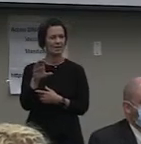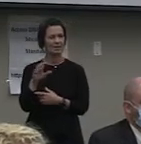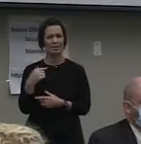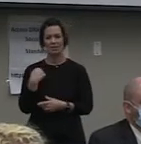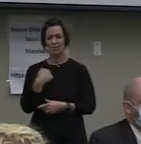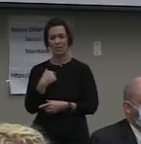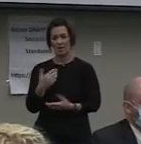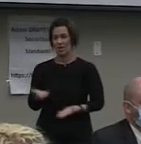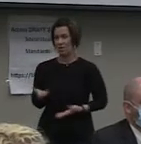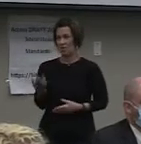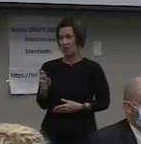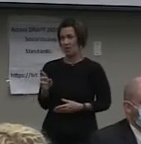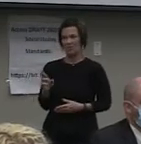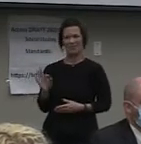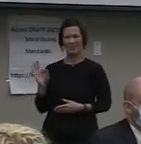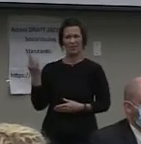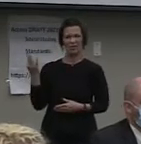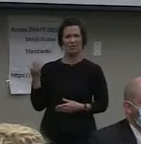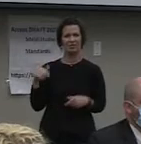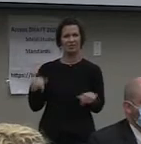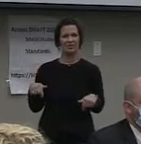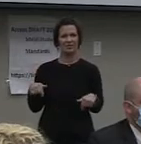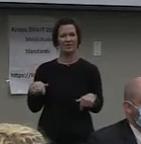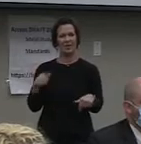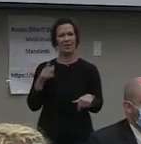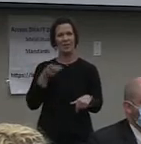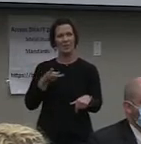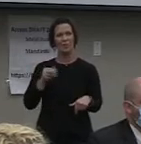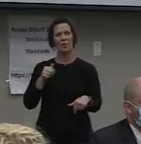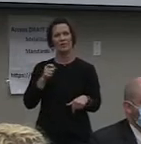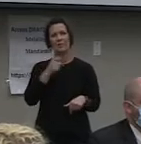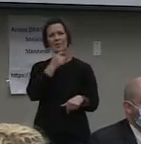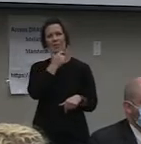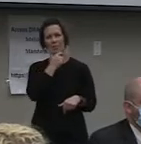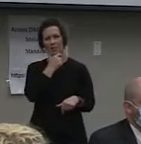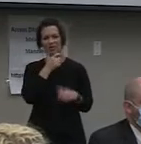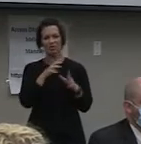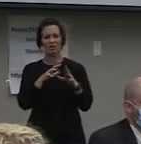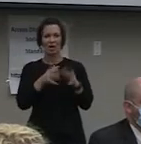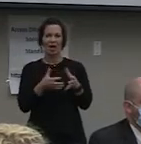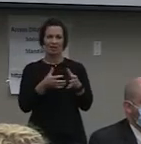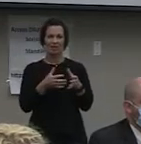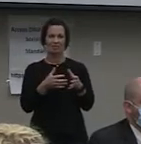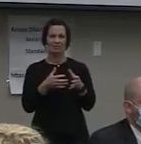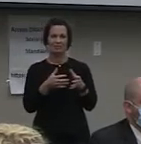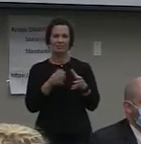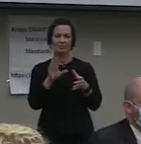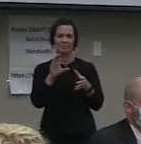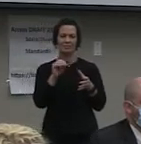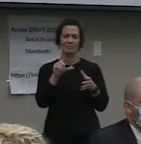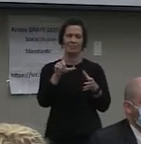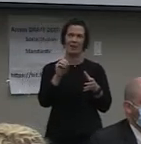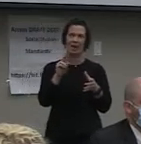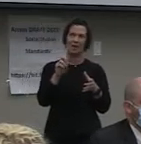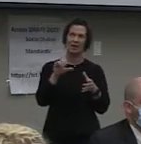French at all. I mean, we were British. This was a British colony. And from